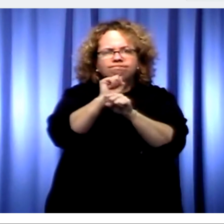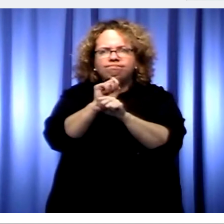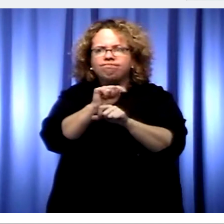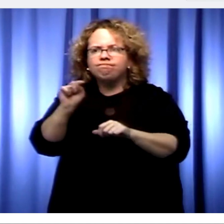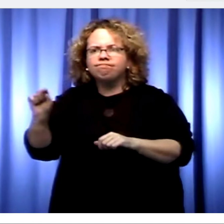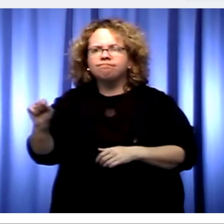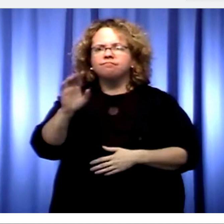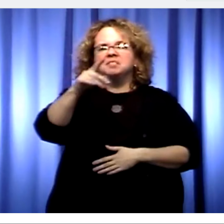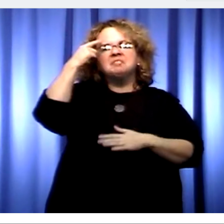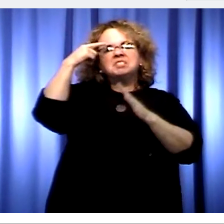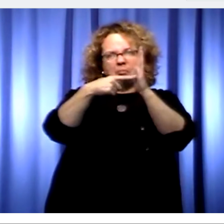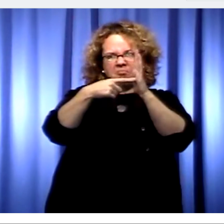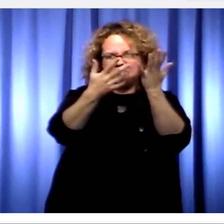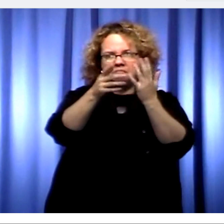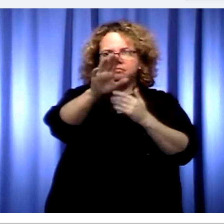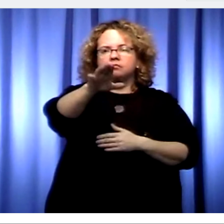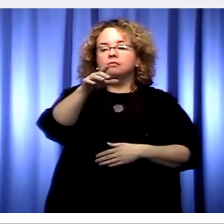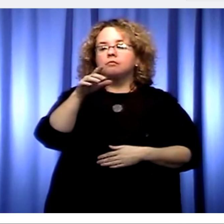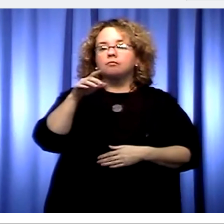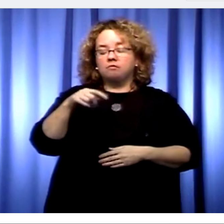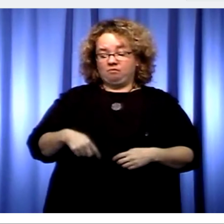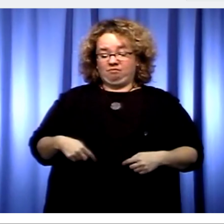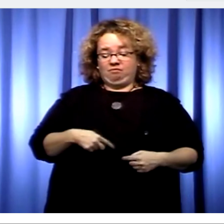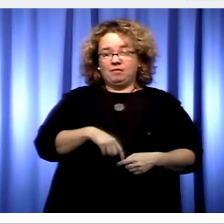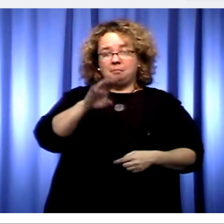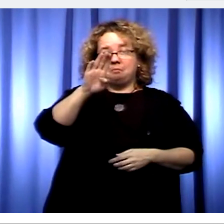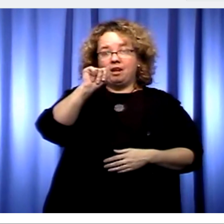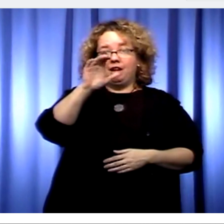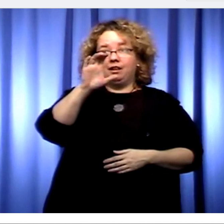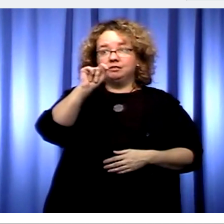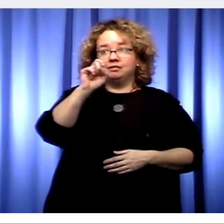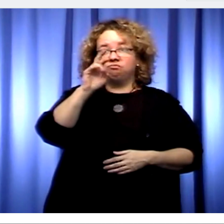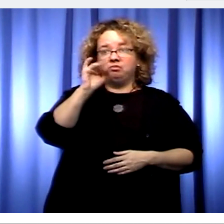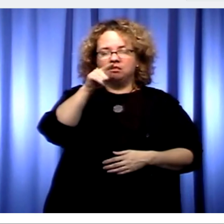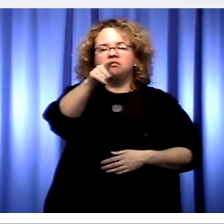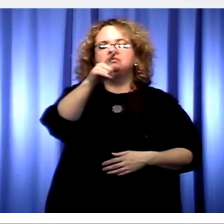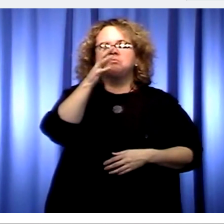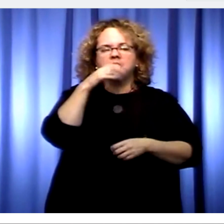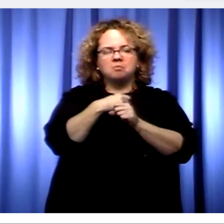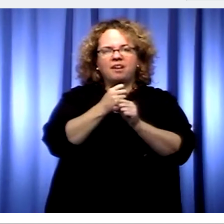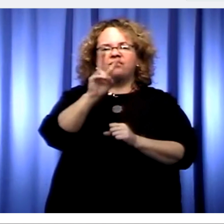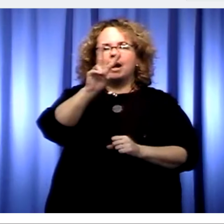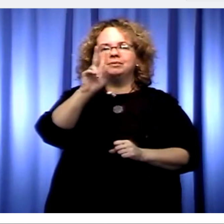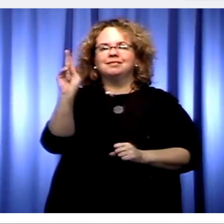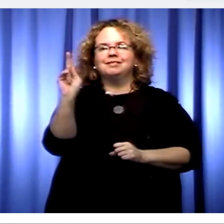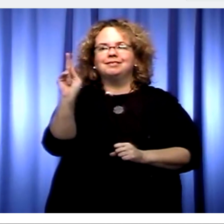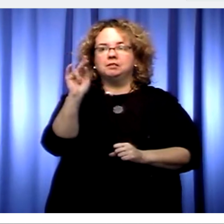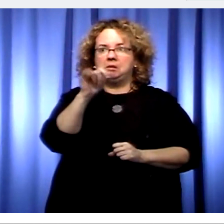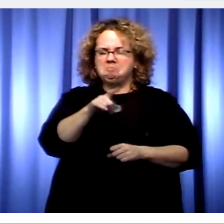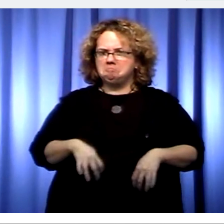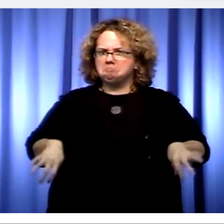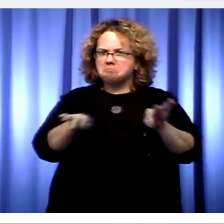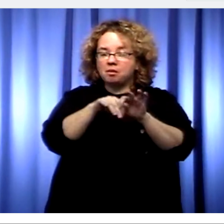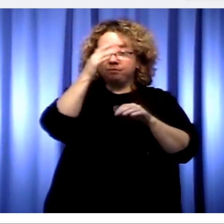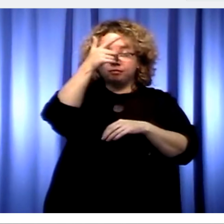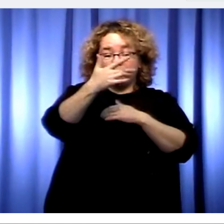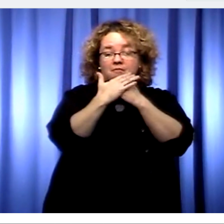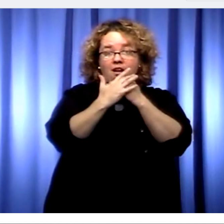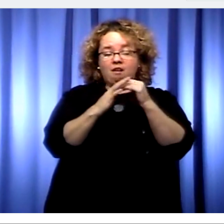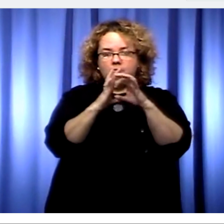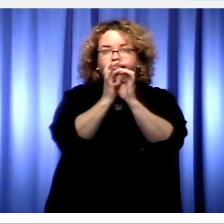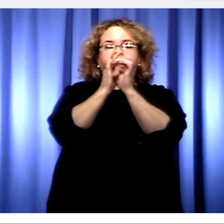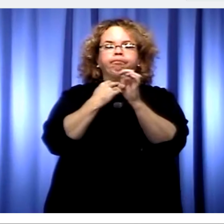So the large intestine also has bacteria within it, but this is good bacteria that helps break down the food and collect different parts of the food that are